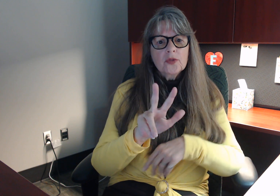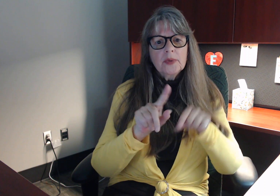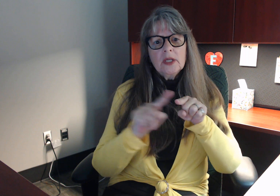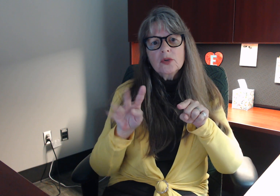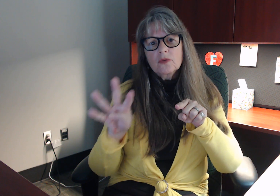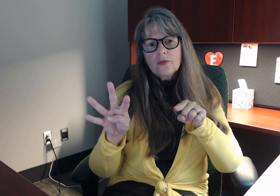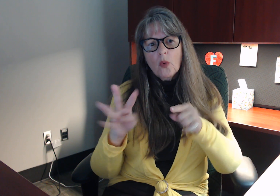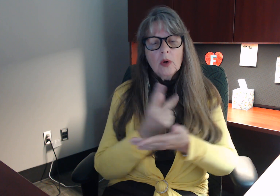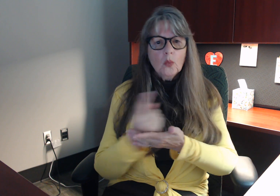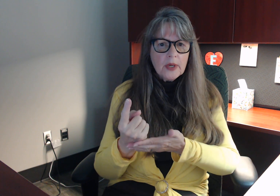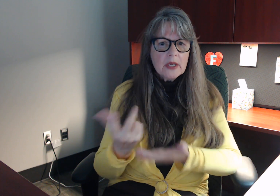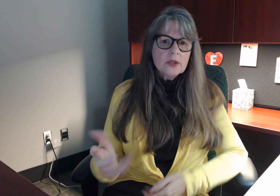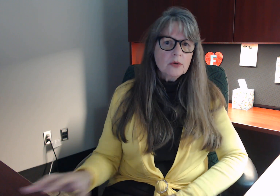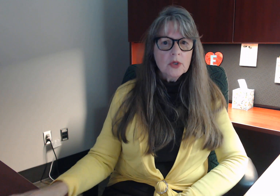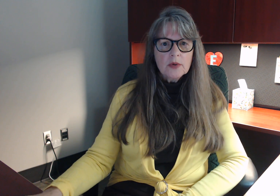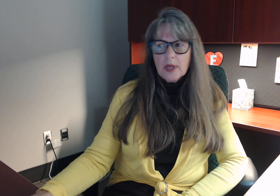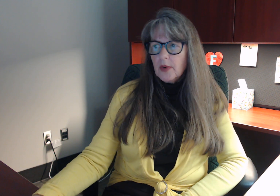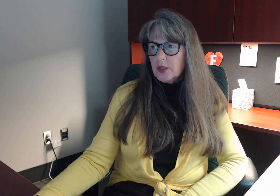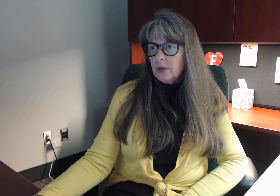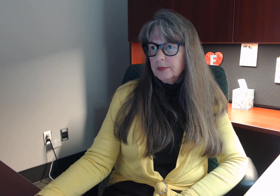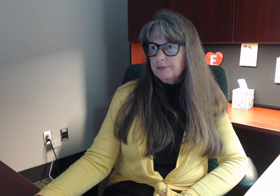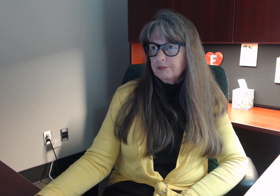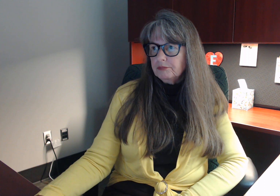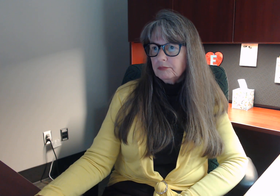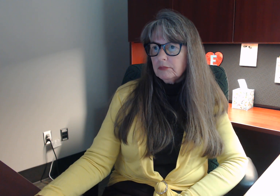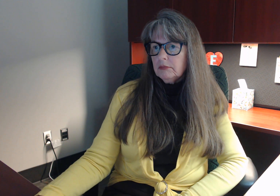3 to 4 weeks. You could do it that way too.